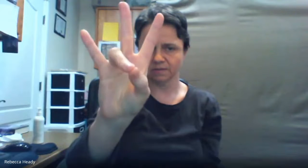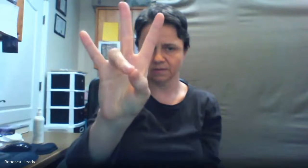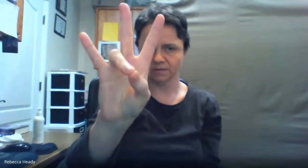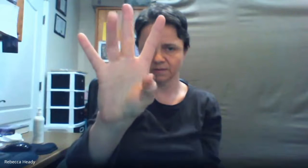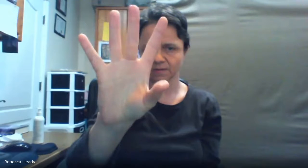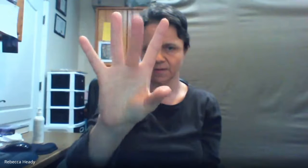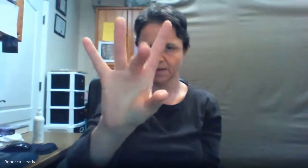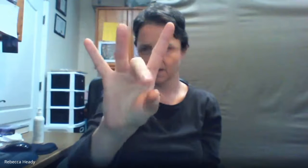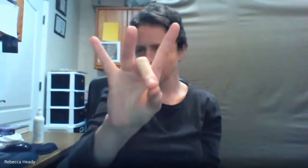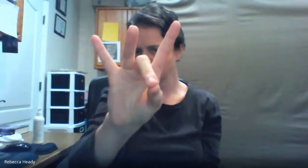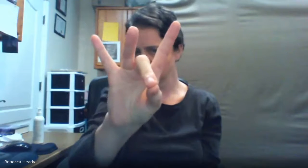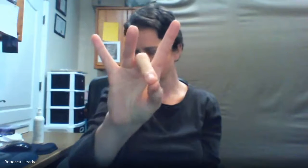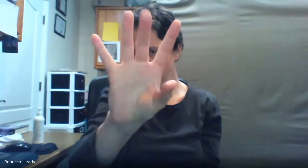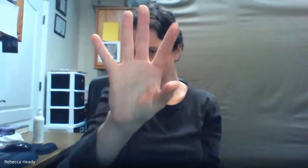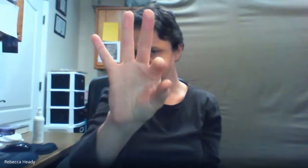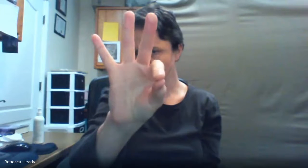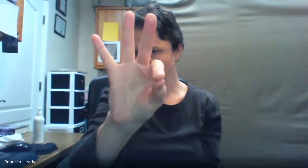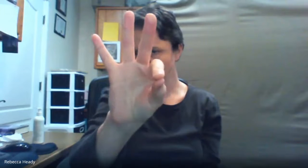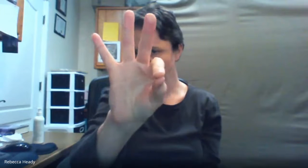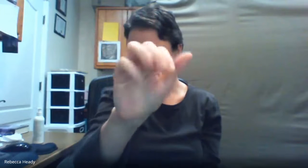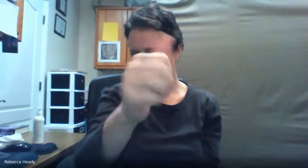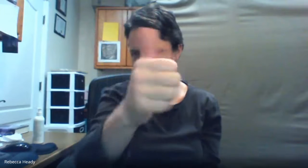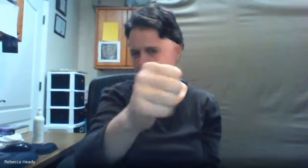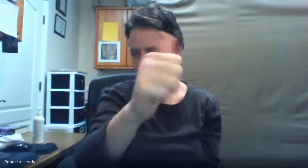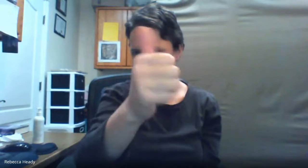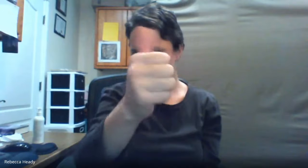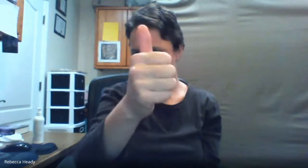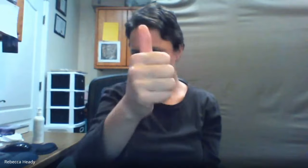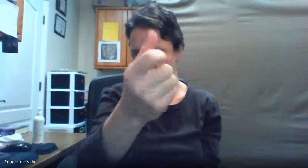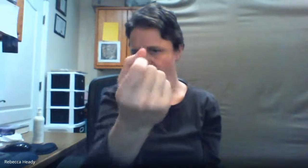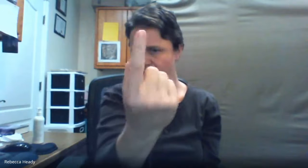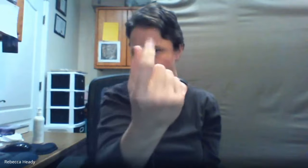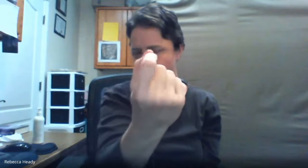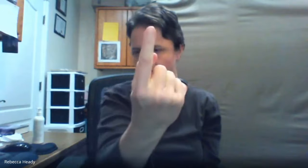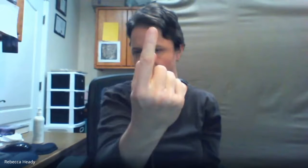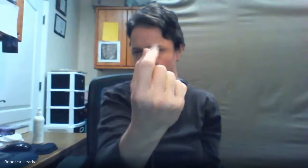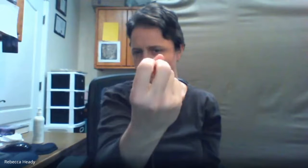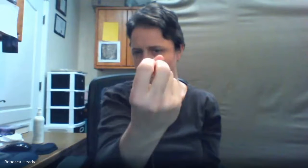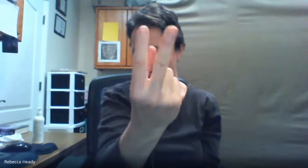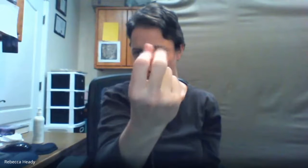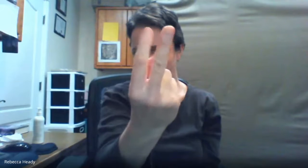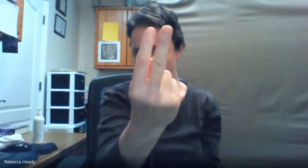7, 8, 9, 10, 11,